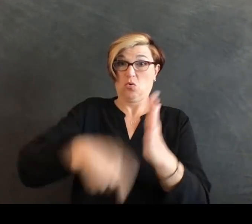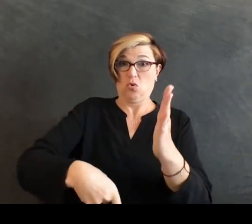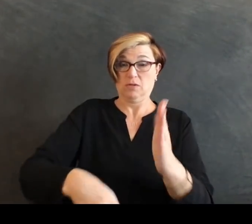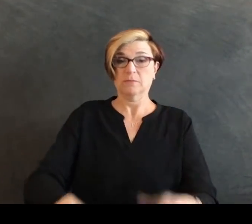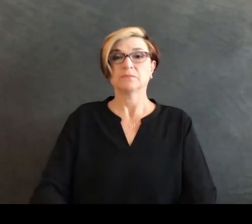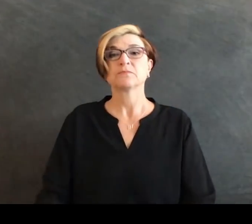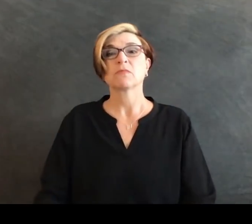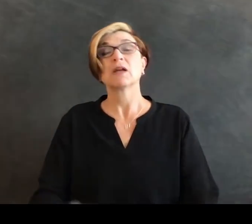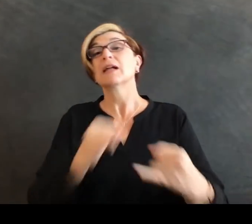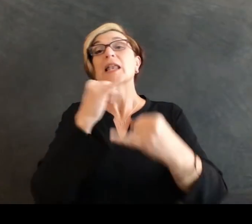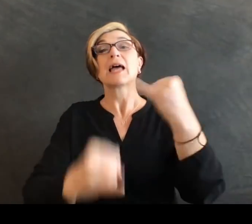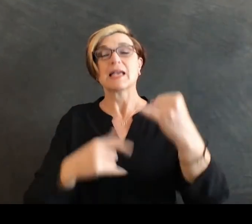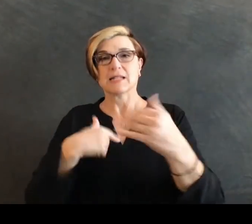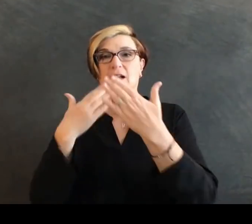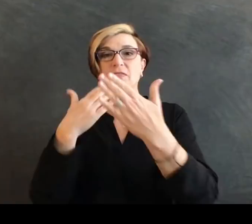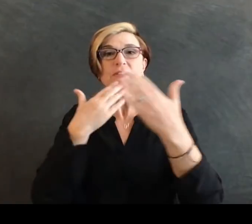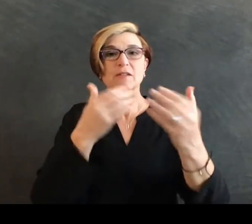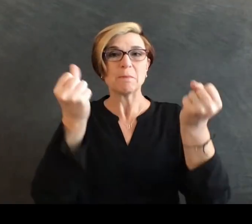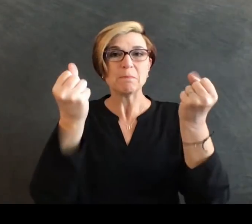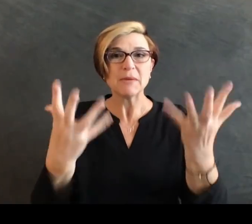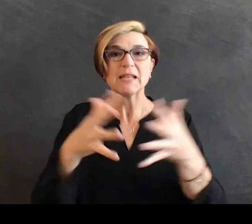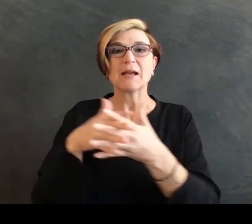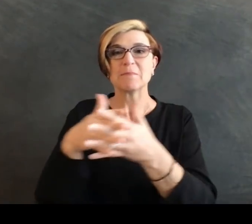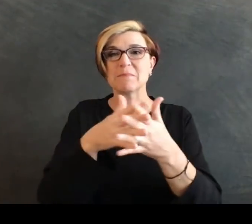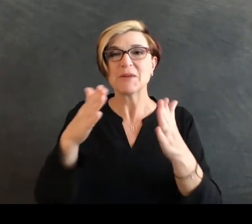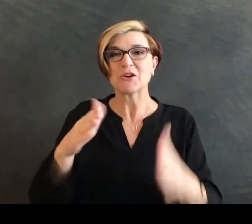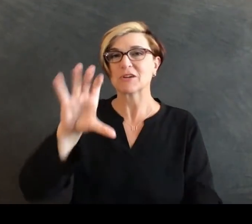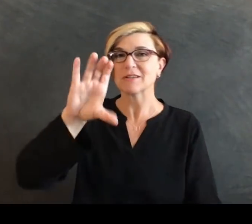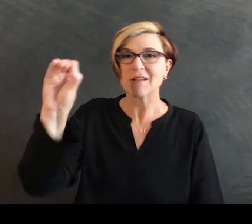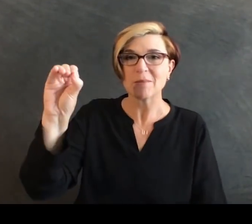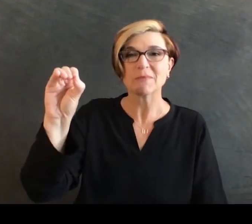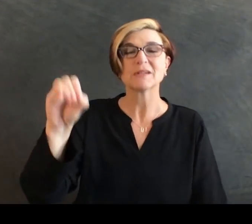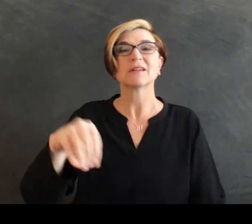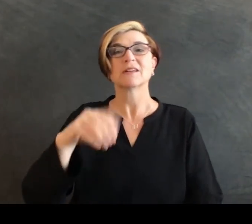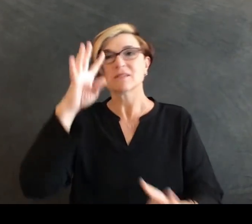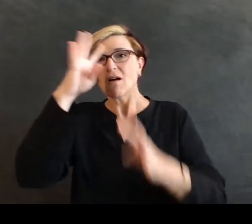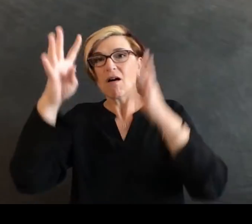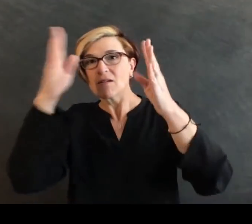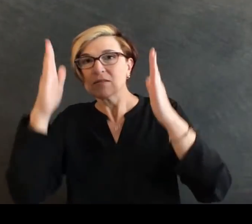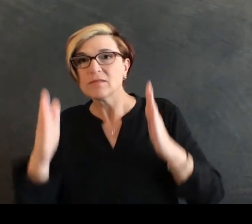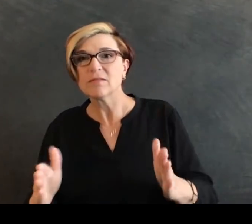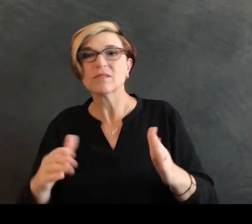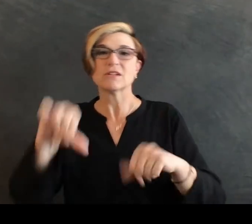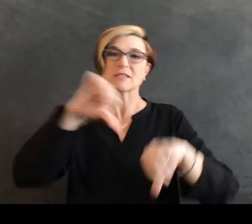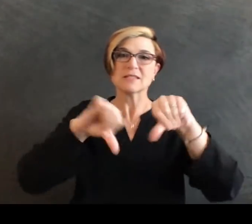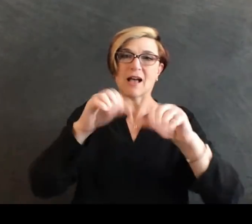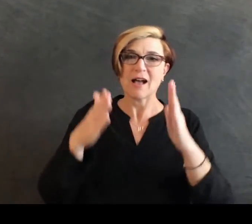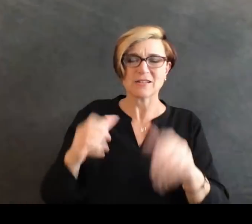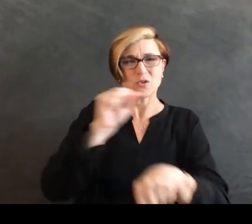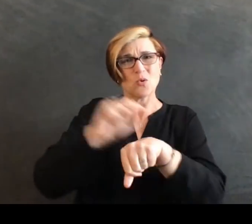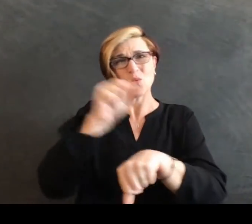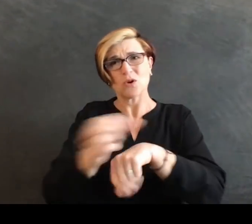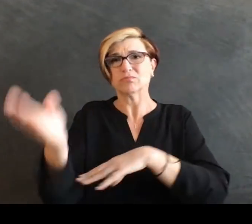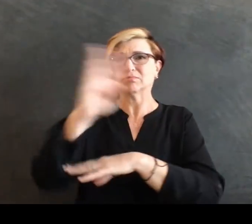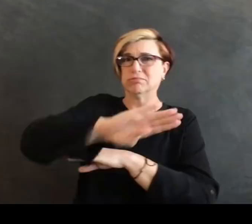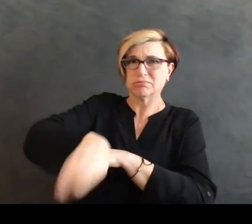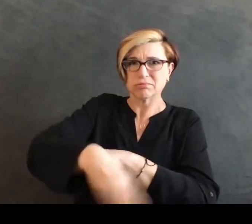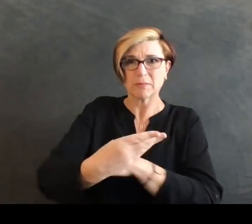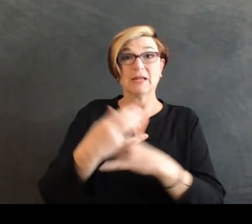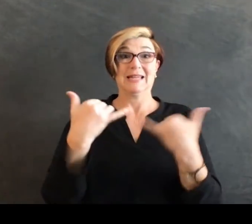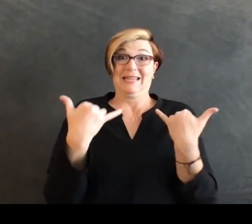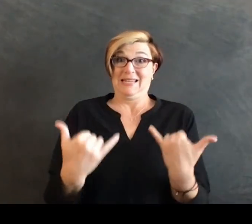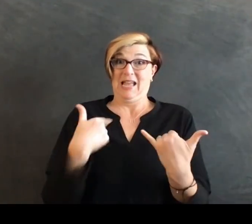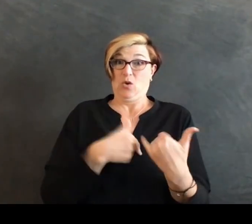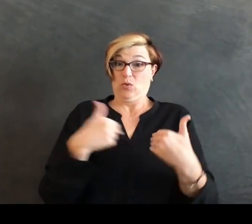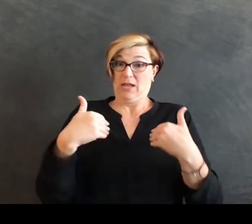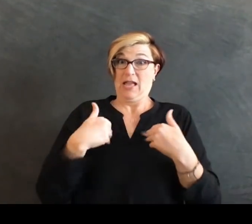companies, entrepreneurs, and scientists who have worked day and night to develop, as of today, 20 different emergency testing